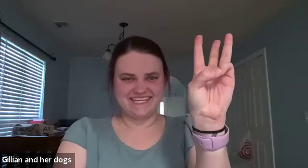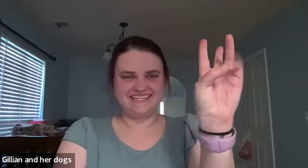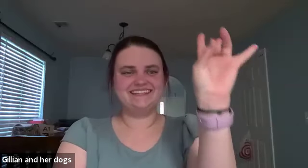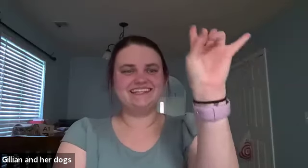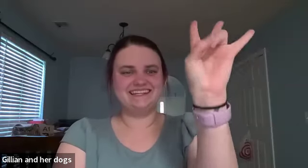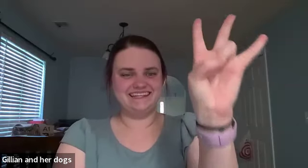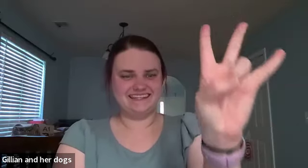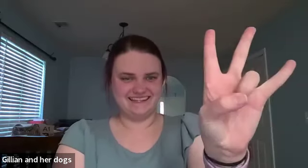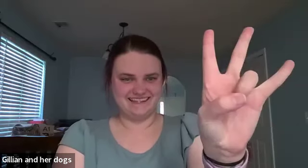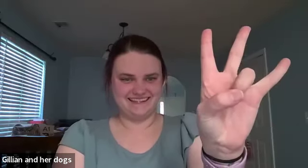7.